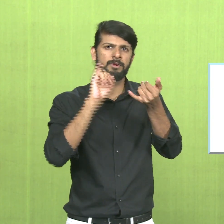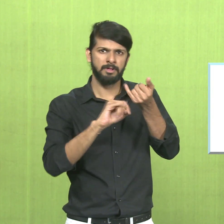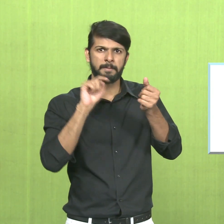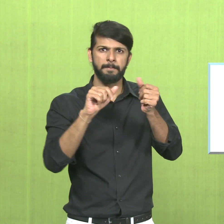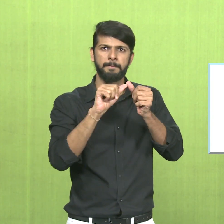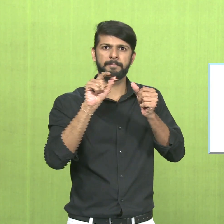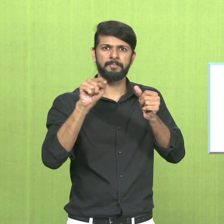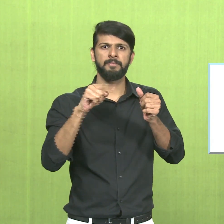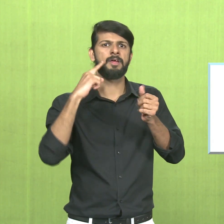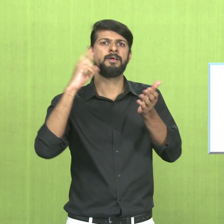signlanguage@nios.ac.in.